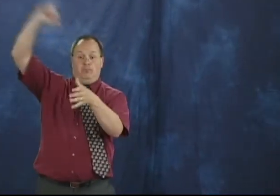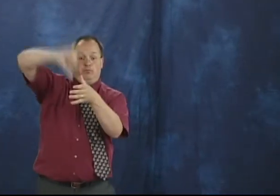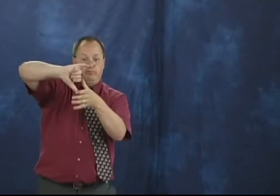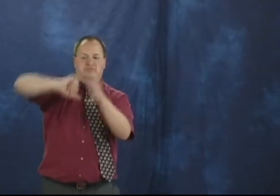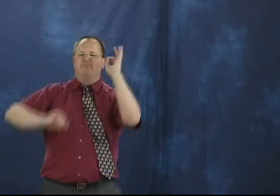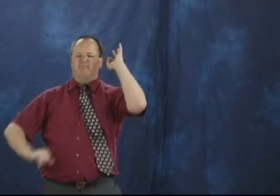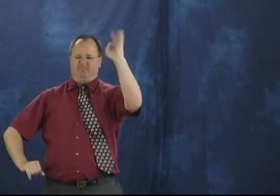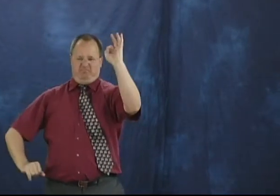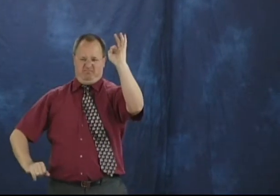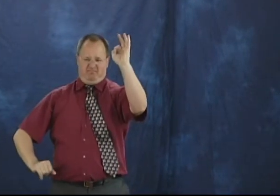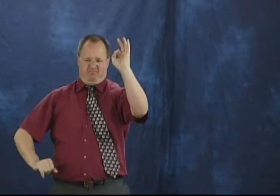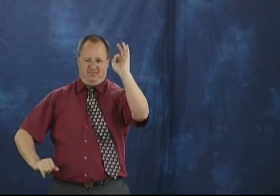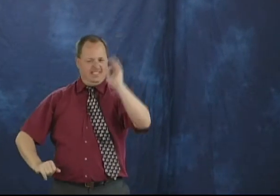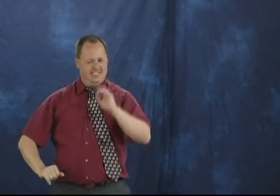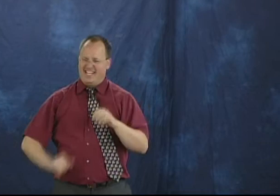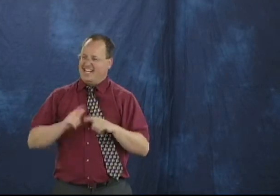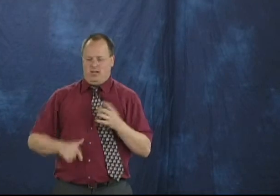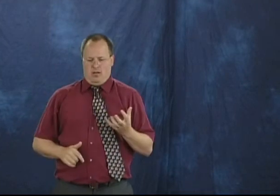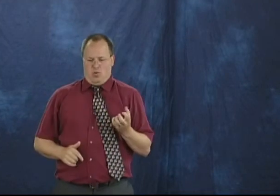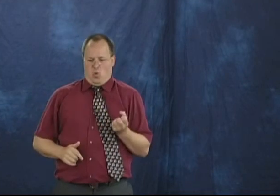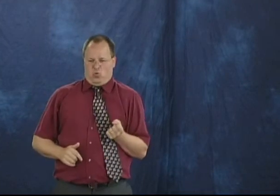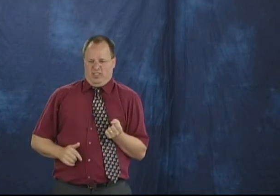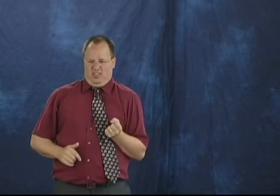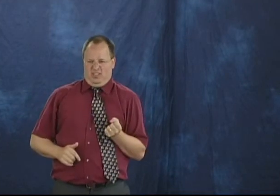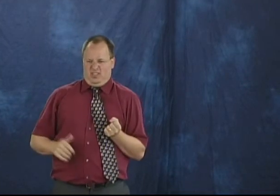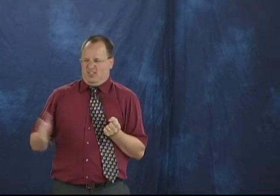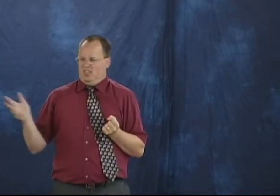and then pour in the new wine.